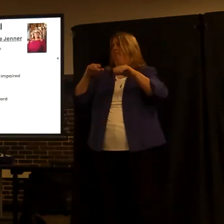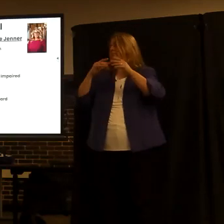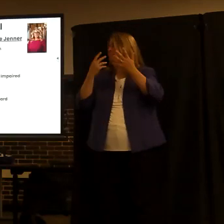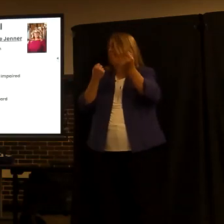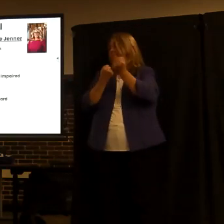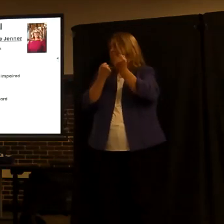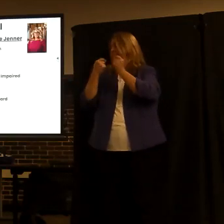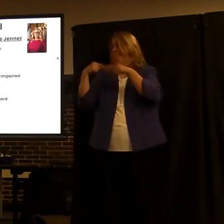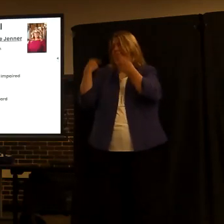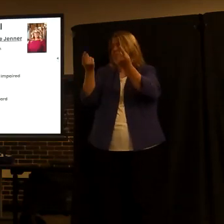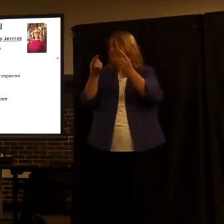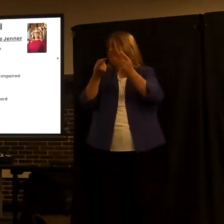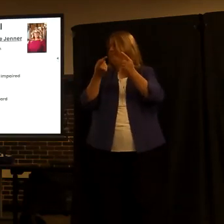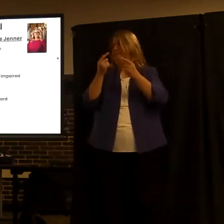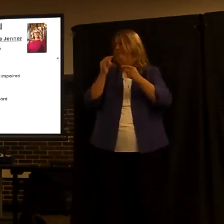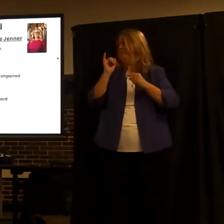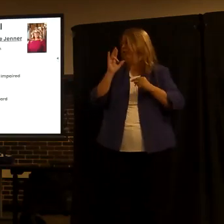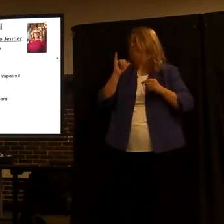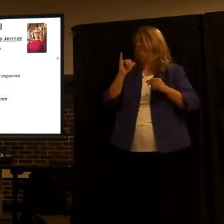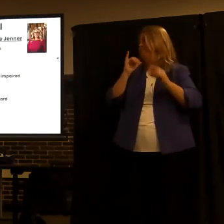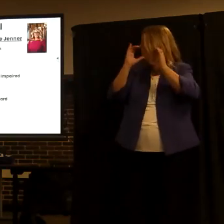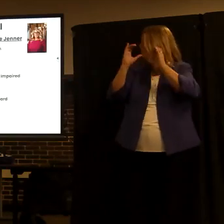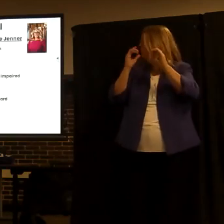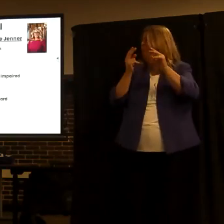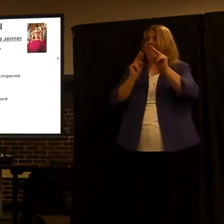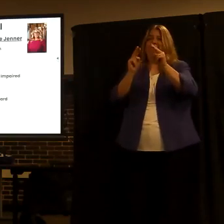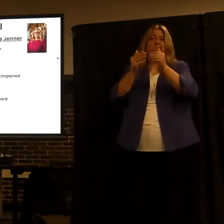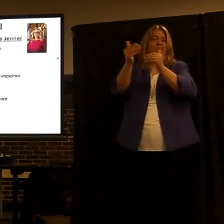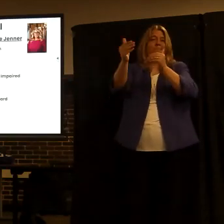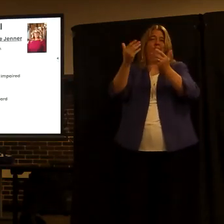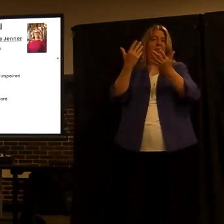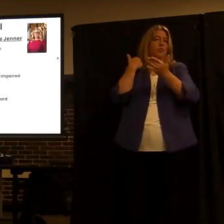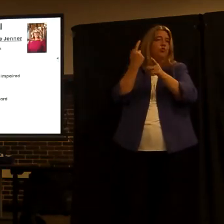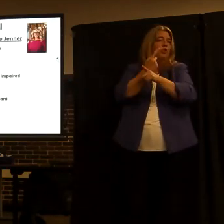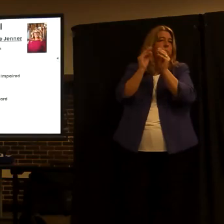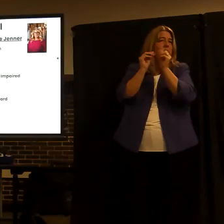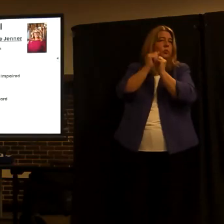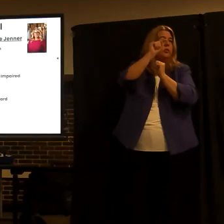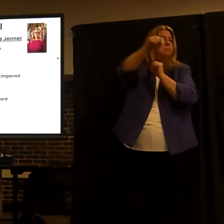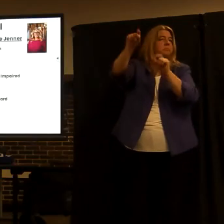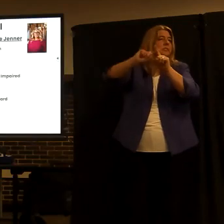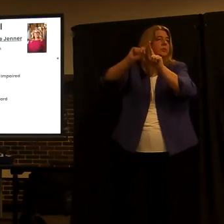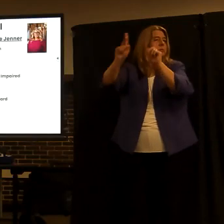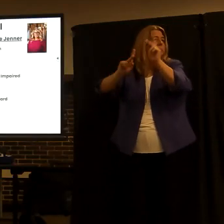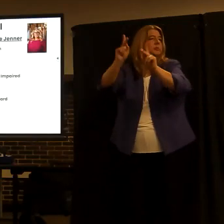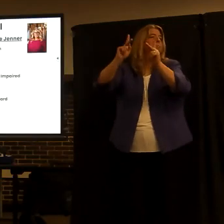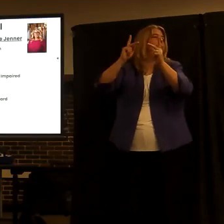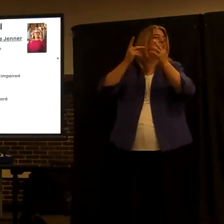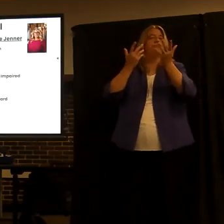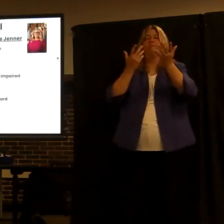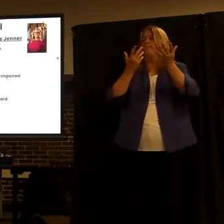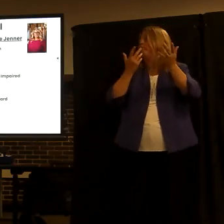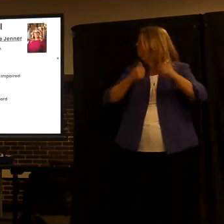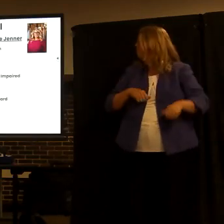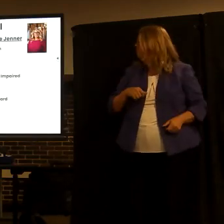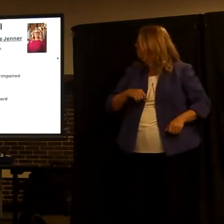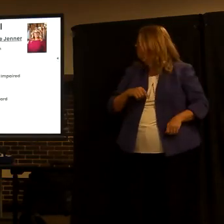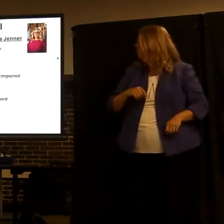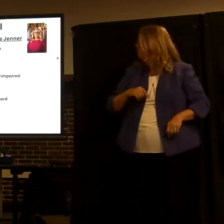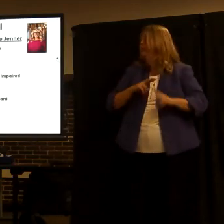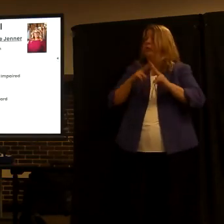works. And the DOE is part of the education vertical, but I've been working close with them. I have regular meetings with a variety